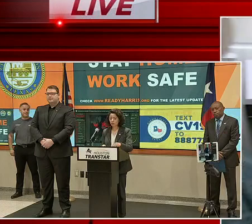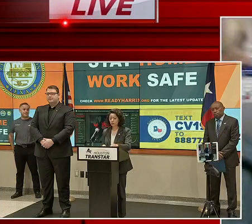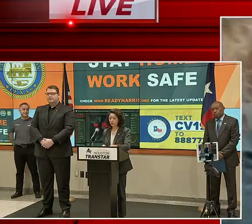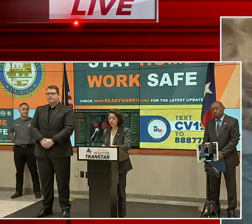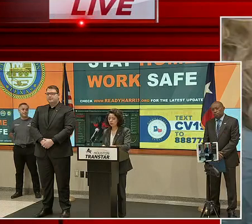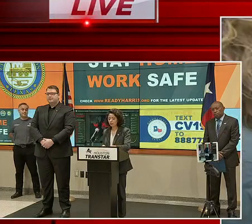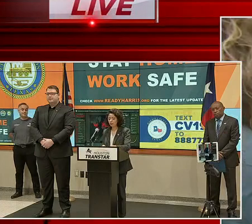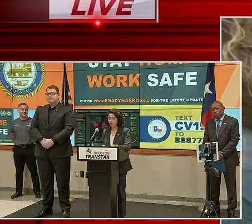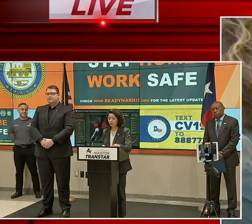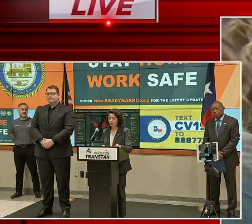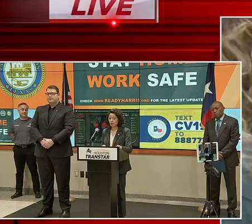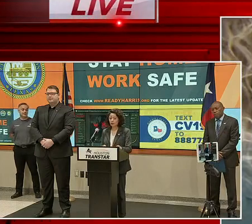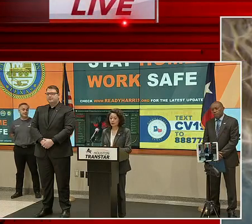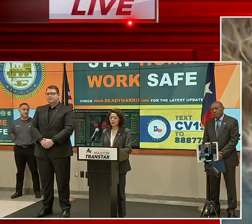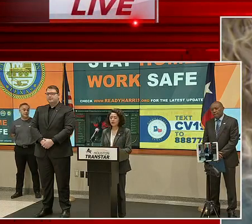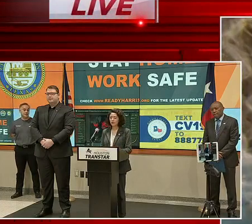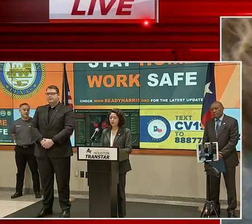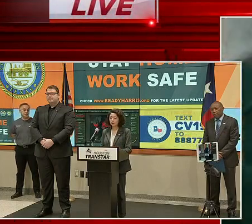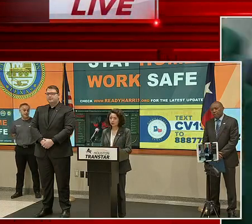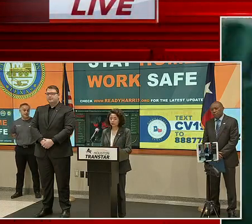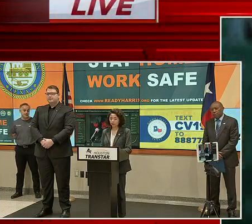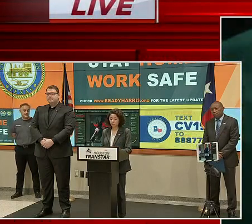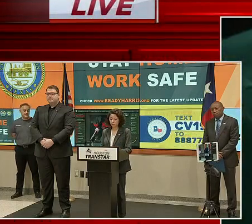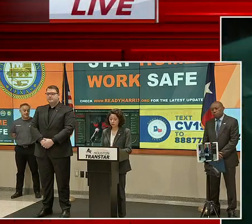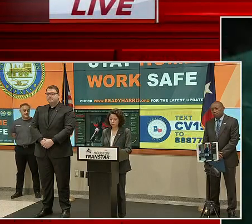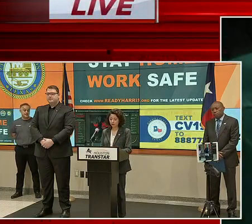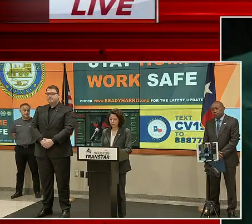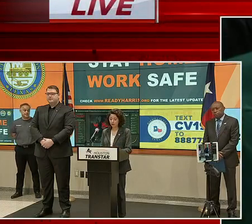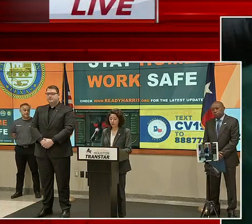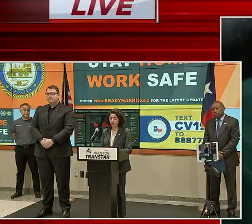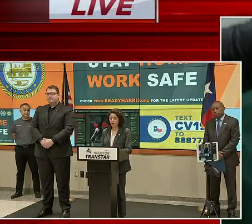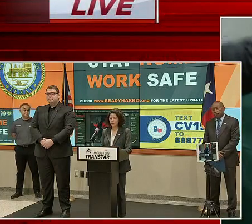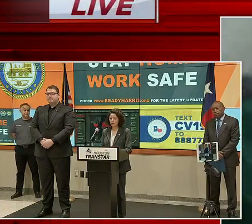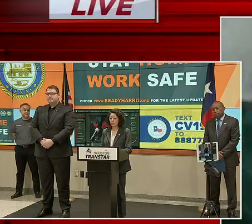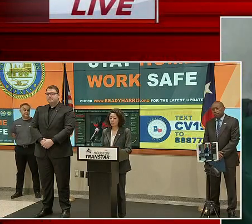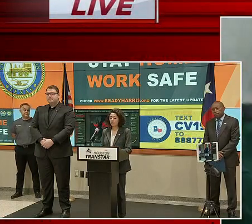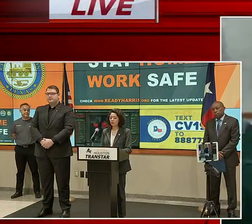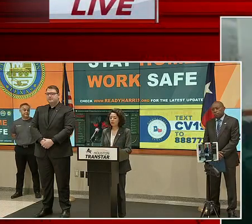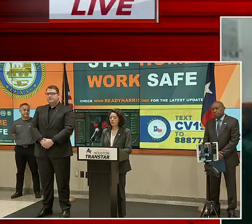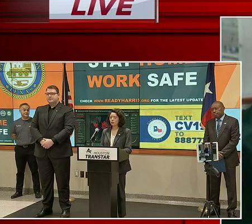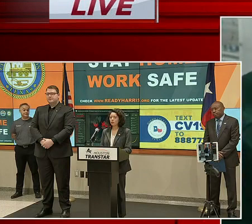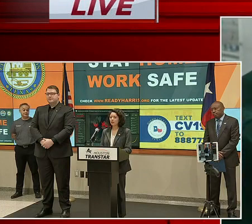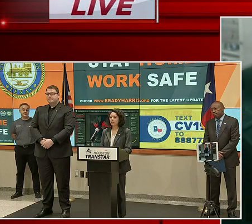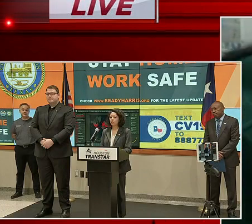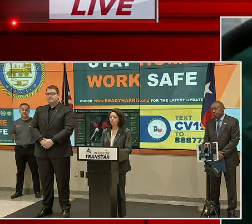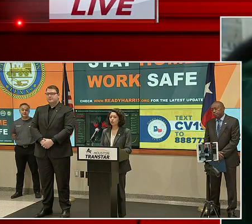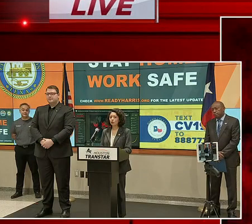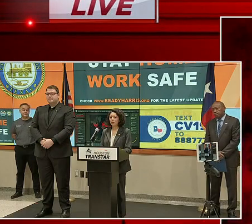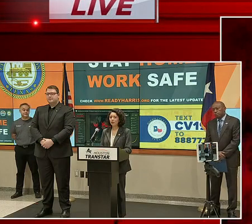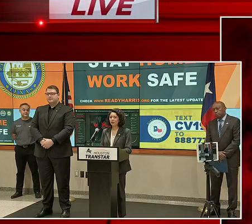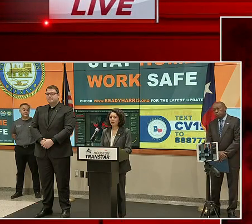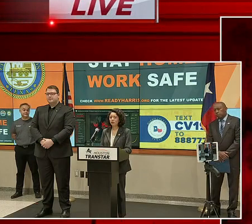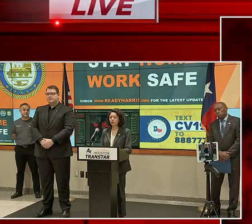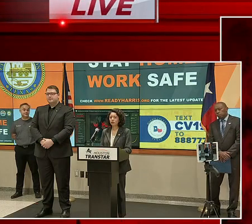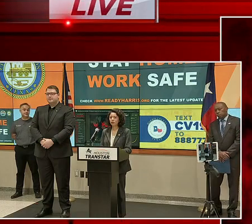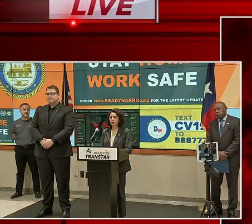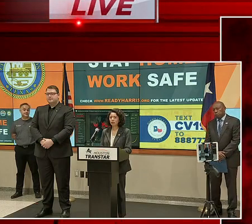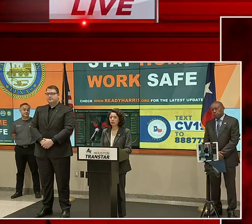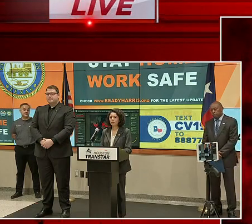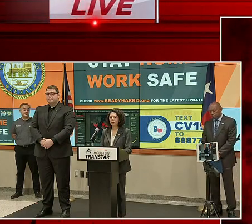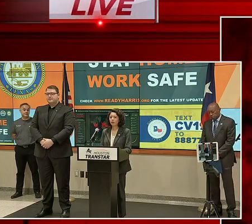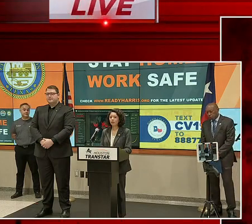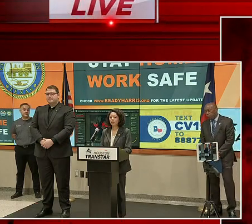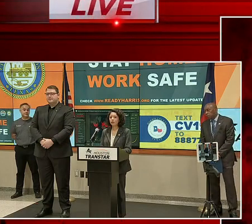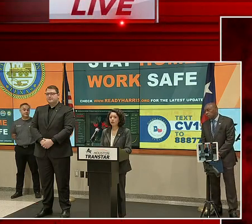or even a pet. But she's asking that you stay at home as much as possible. She says, as far as the